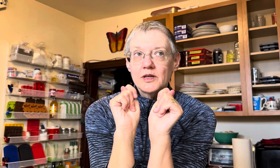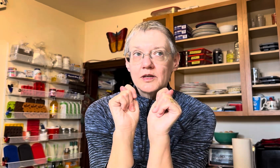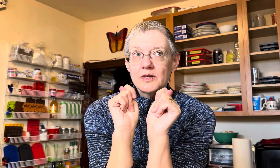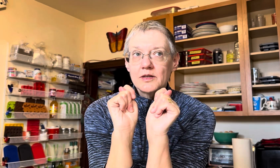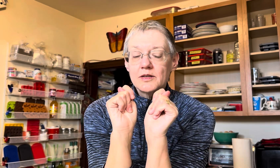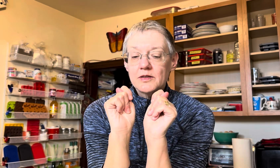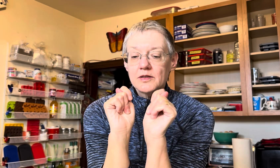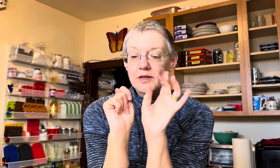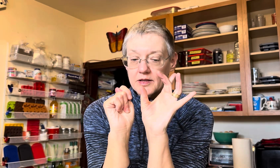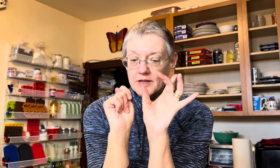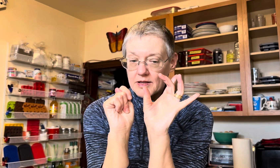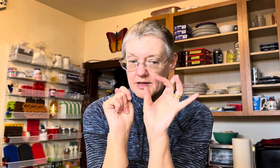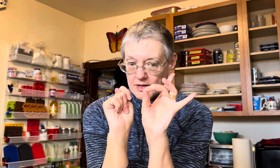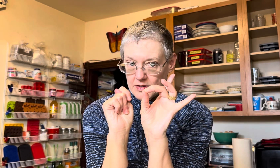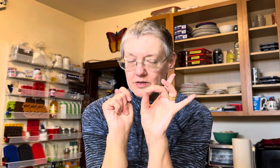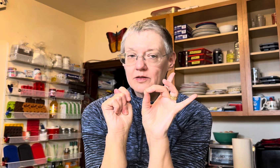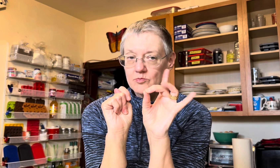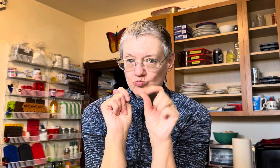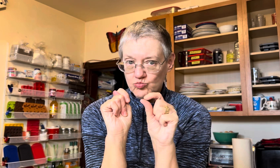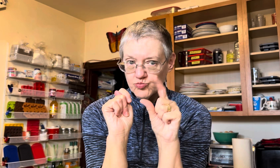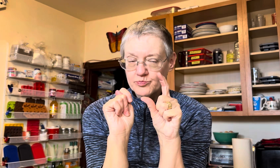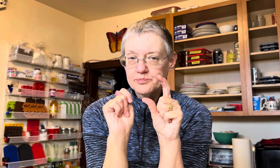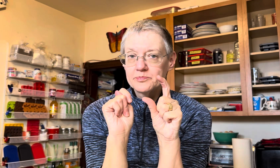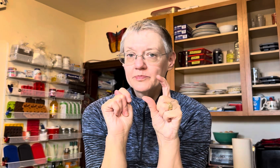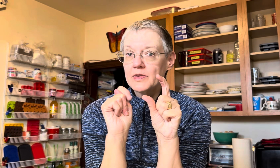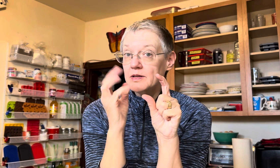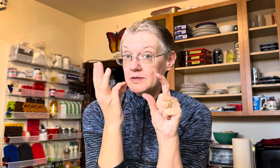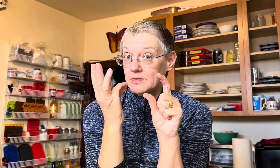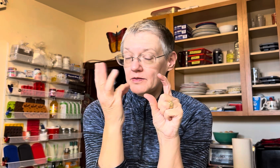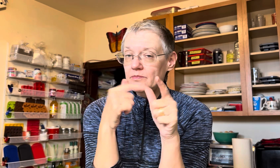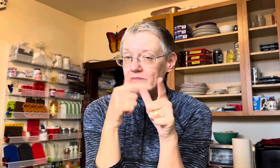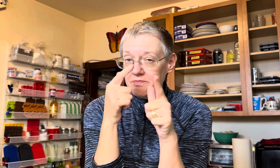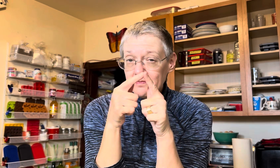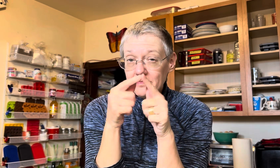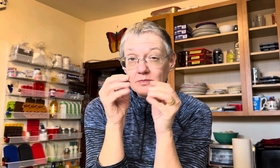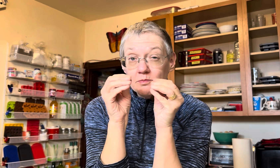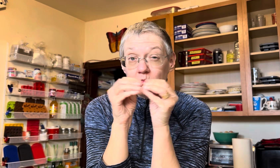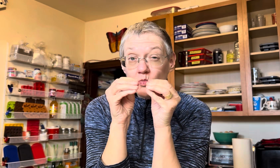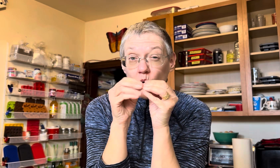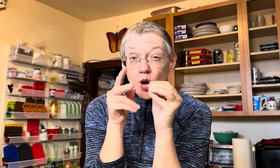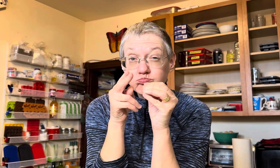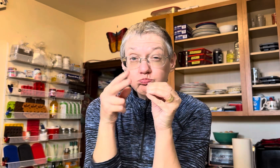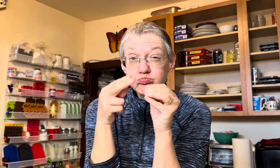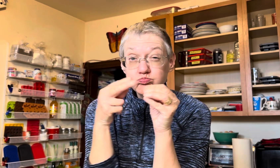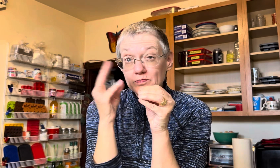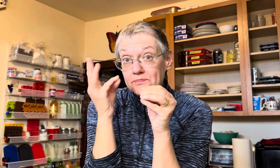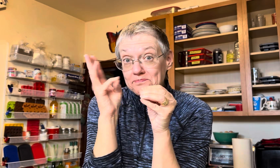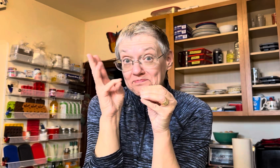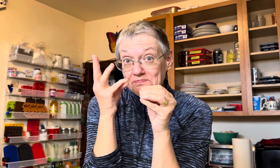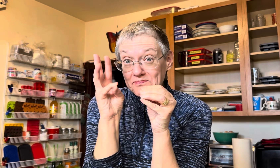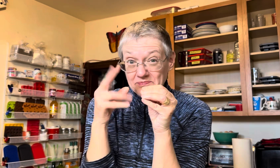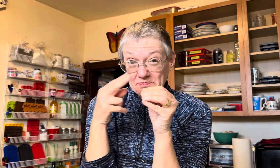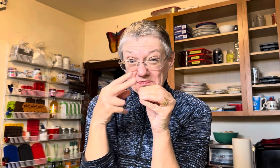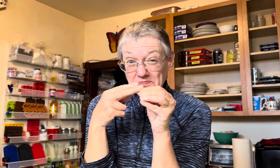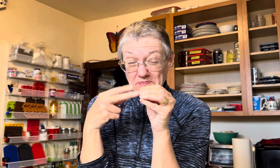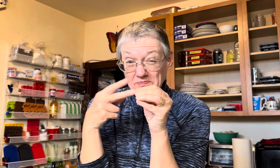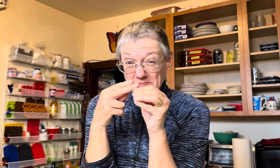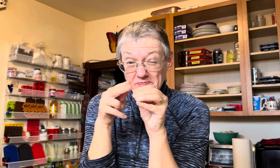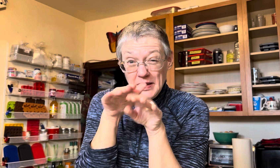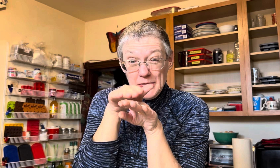I tried cutting one tortilla into 16 triangles and then